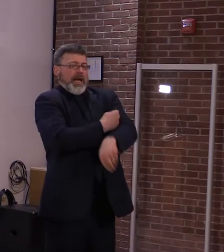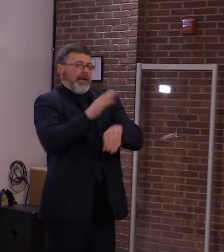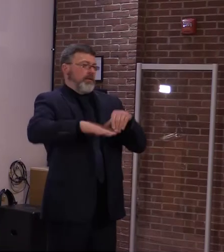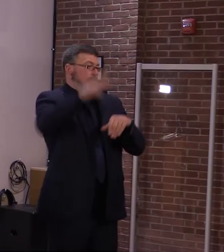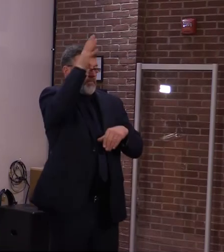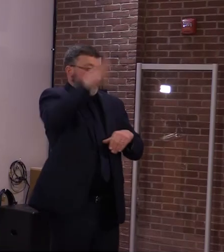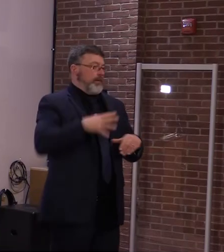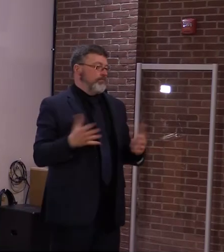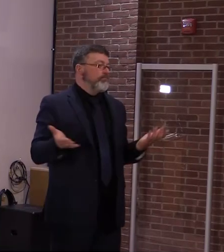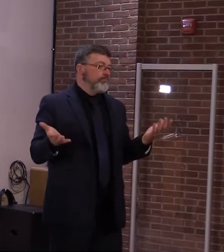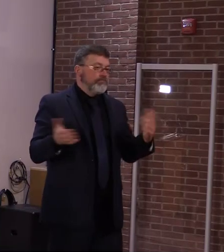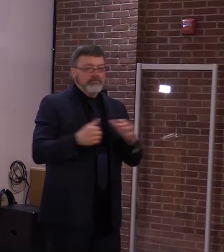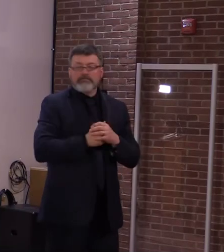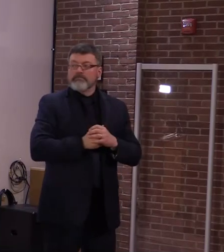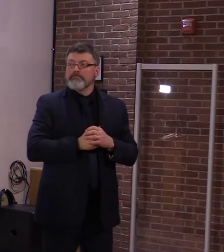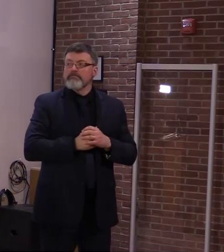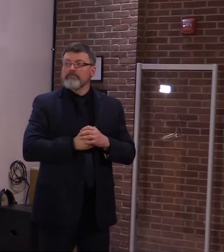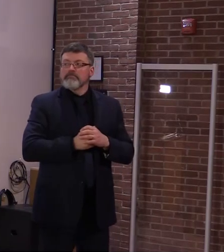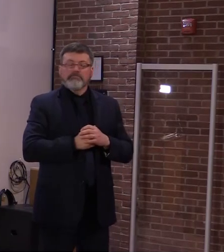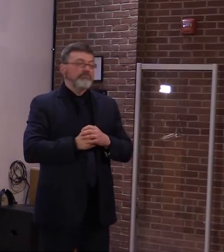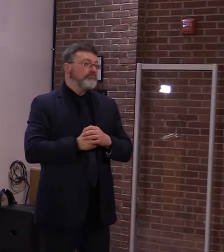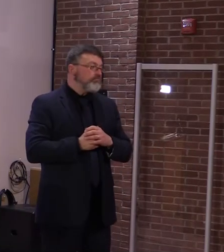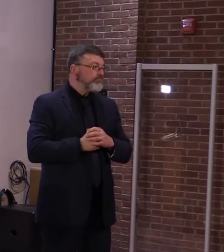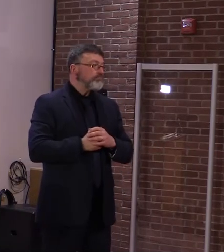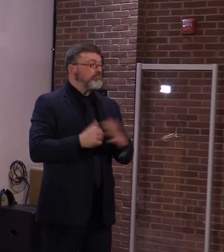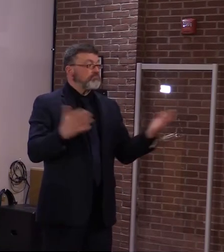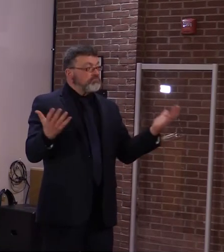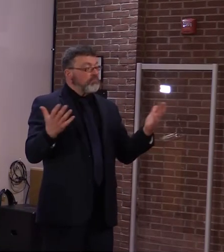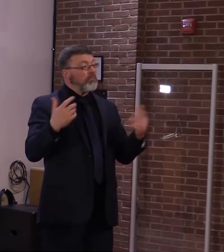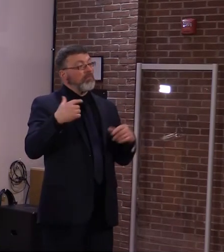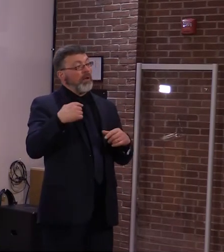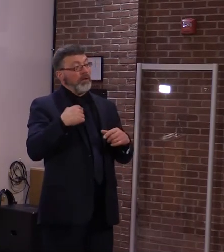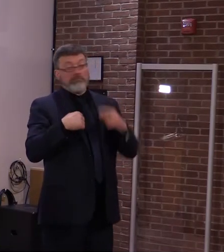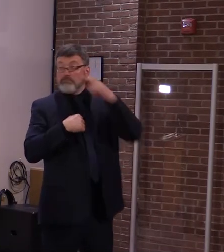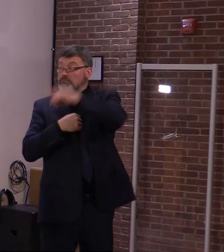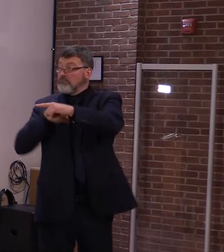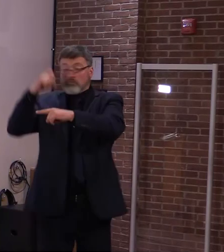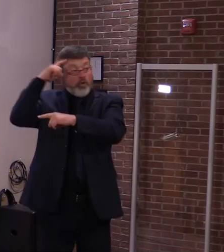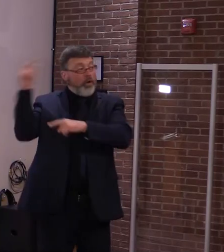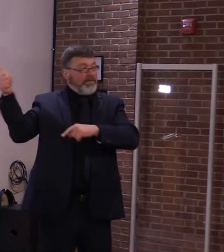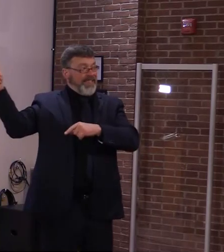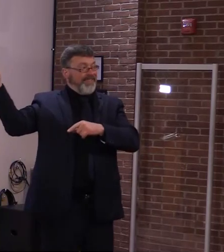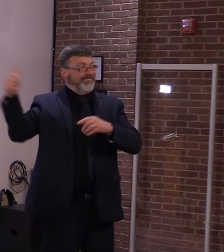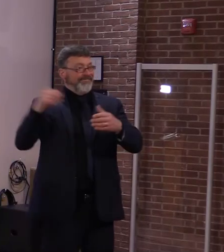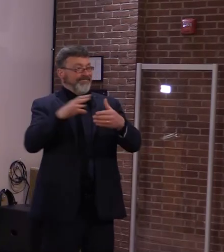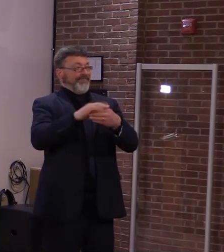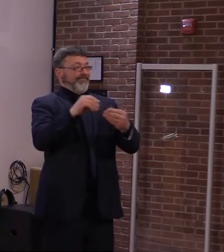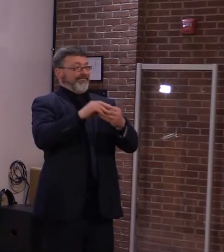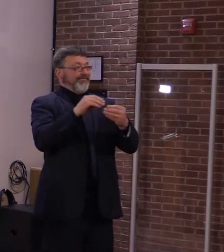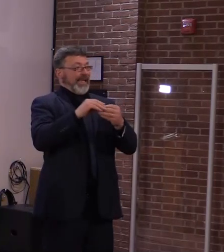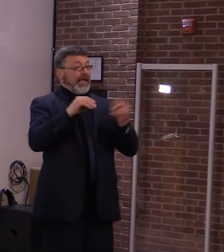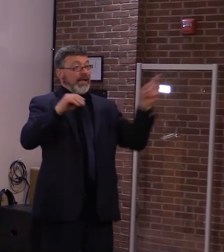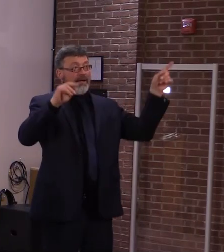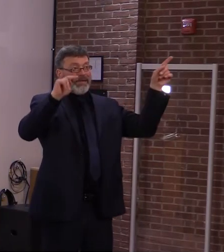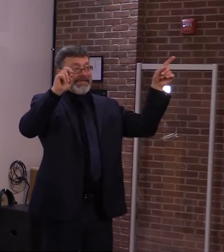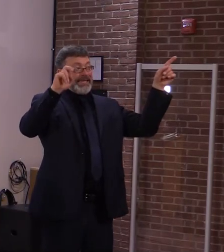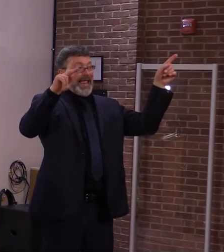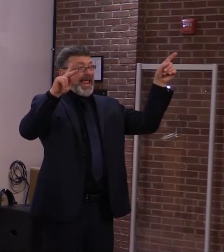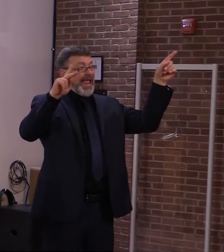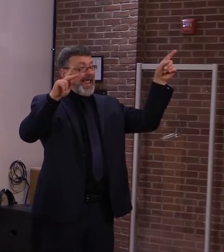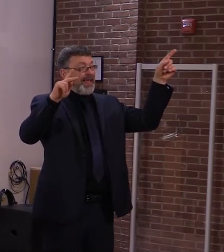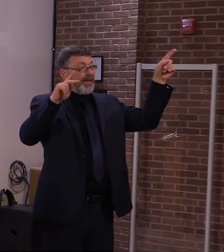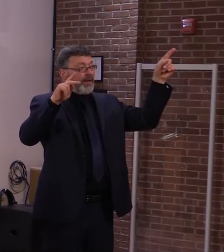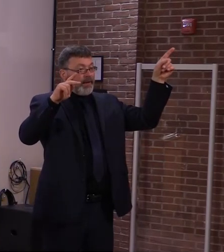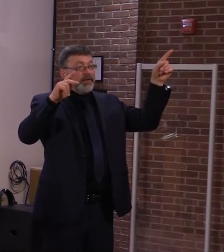he was talking about EMS and elsewhere was ways to enhance vaccine uptake in general and reduce